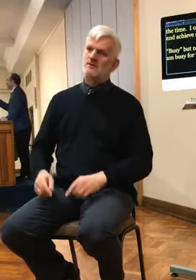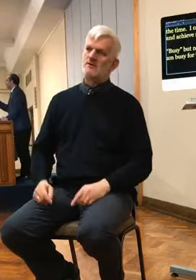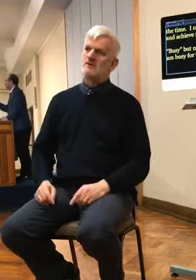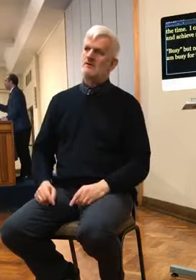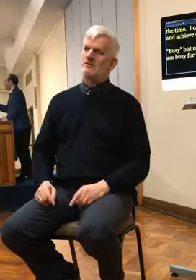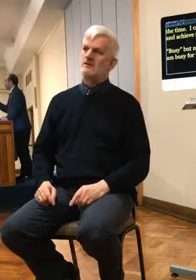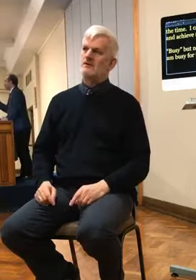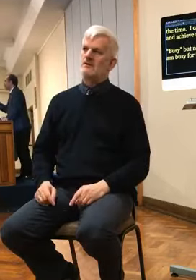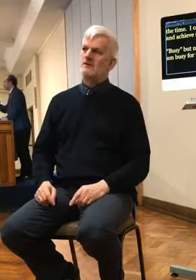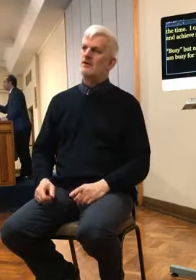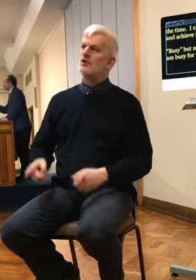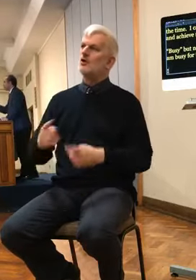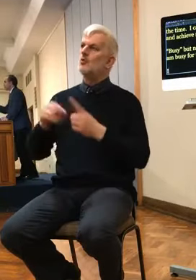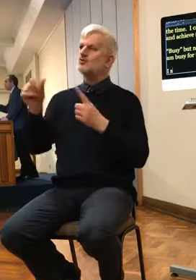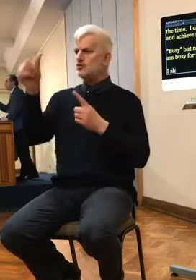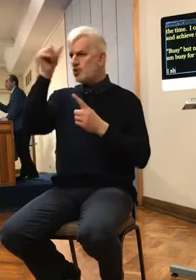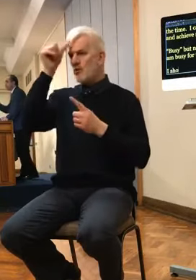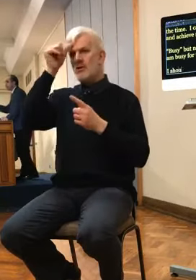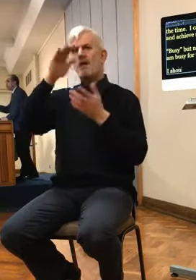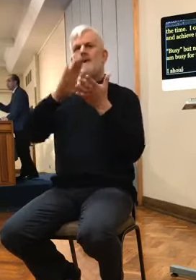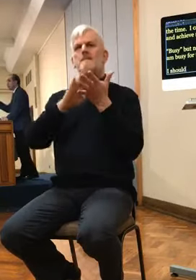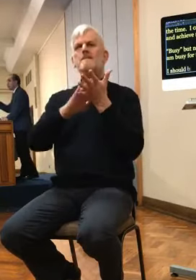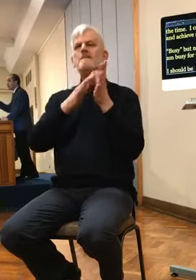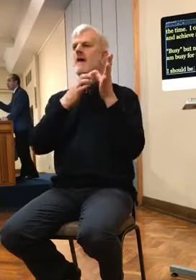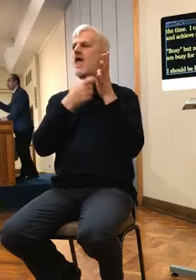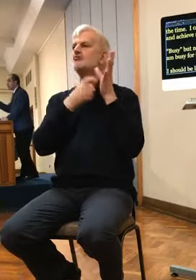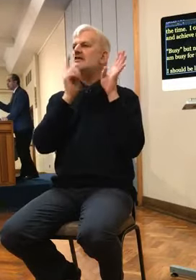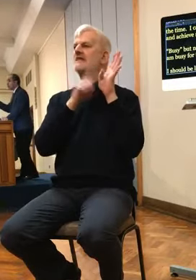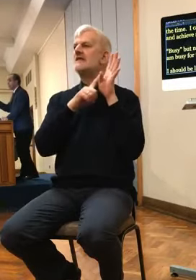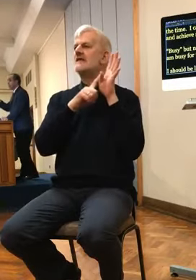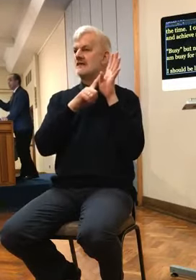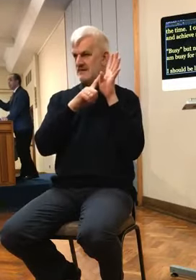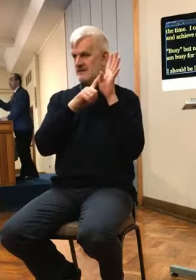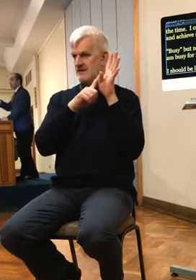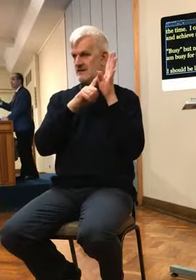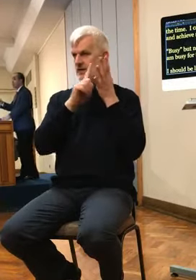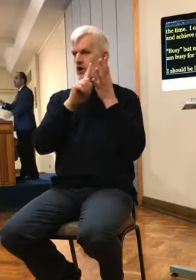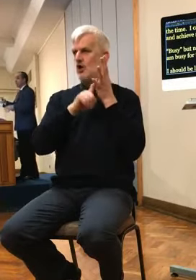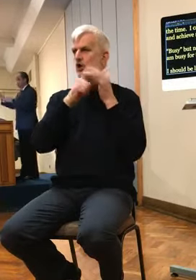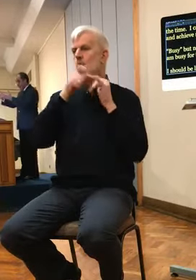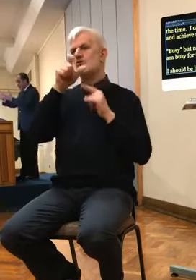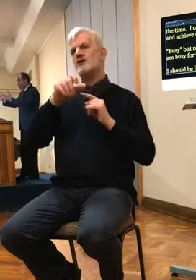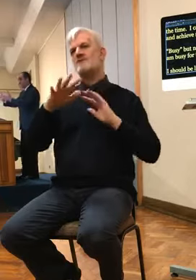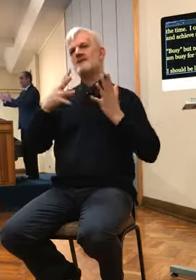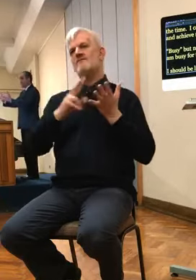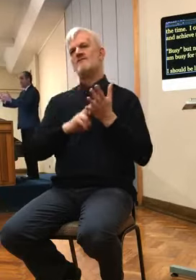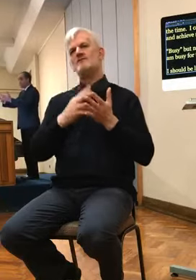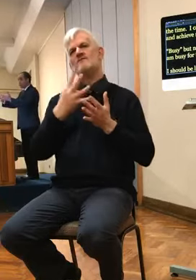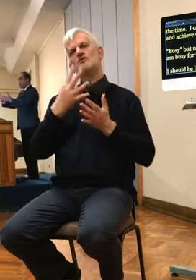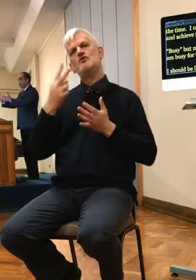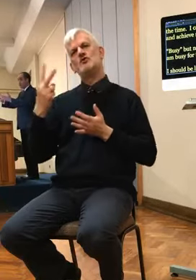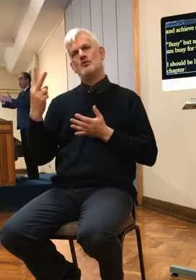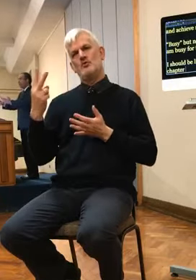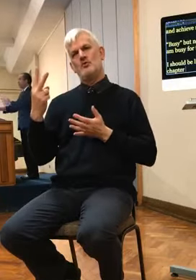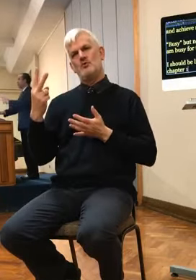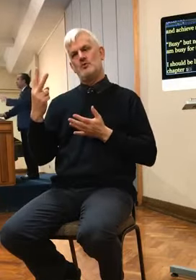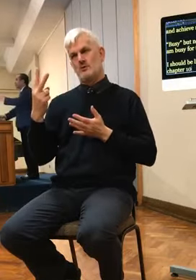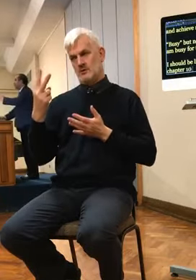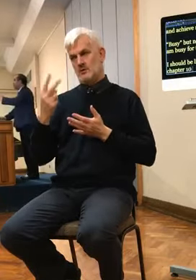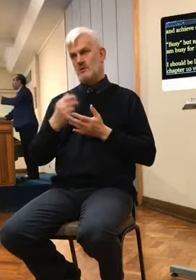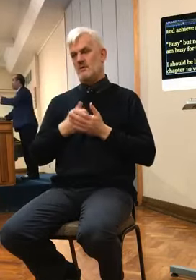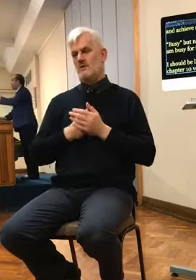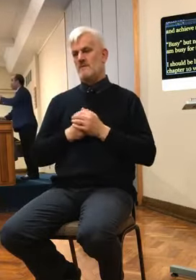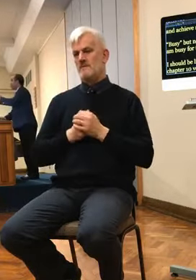like Mary. In Luke chapter 10, verse 42, it is said that Christ actually spoke there.